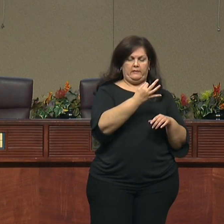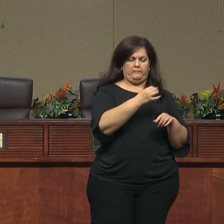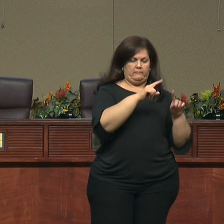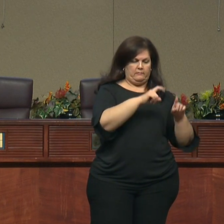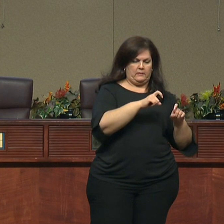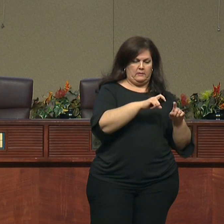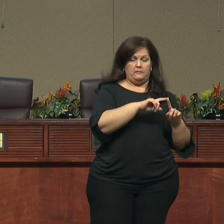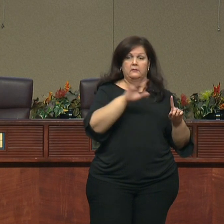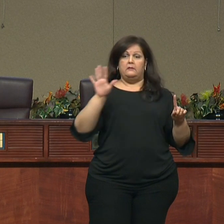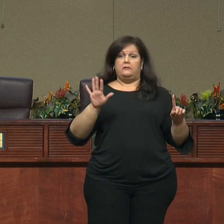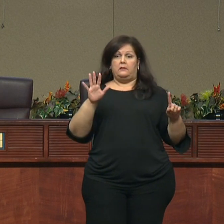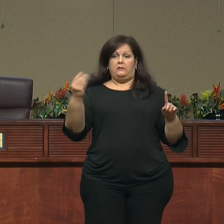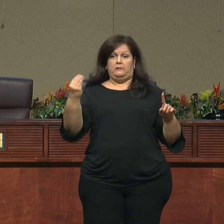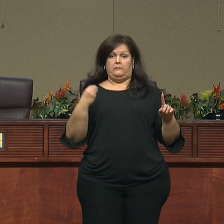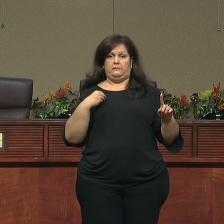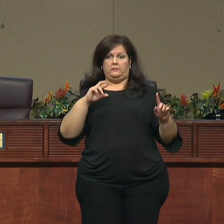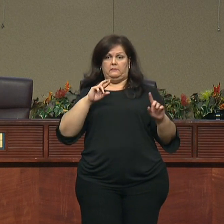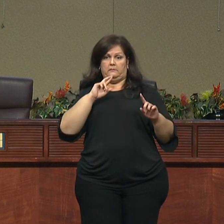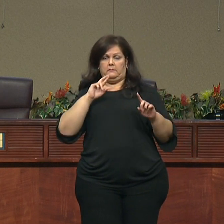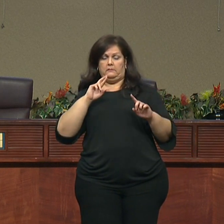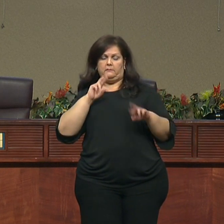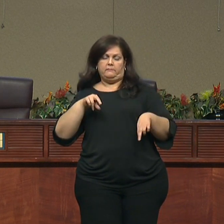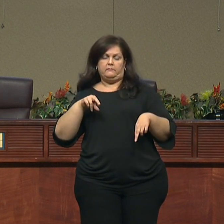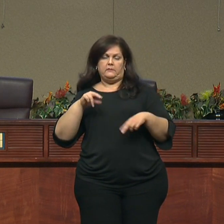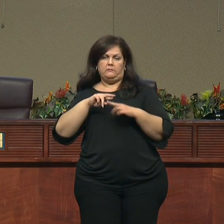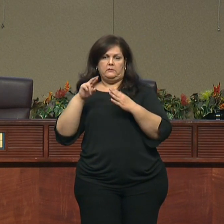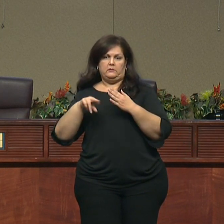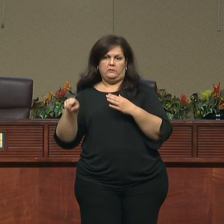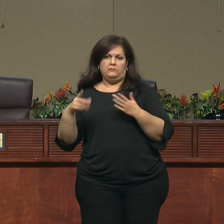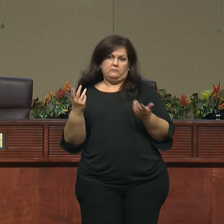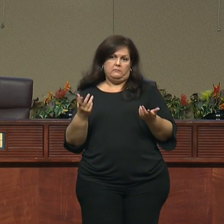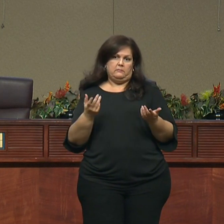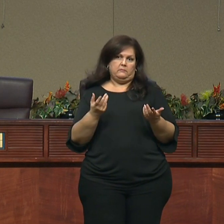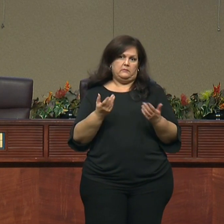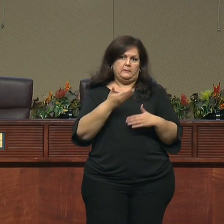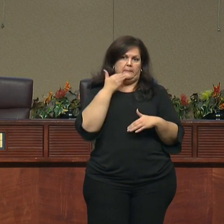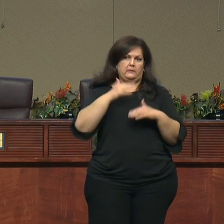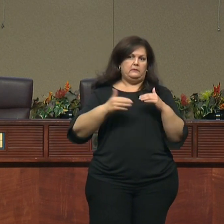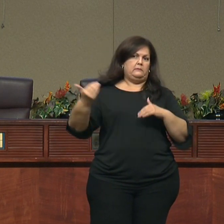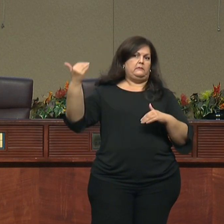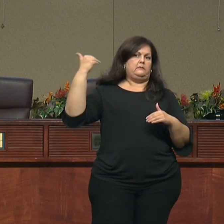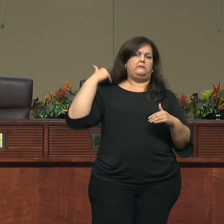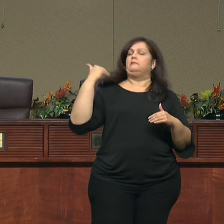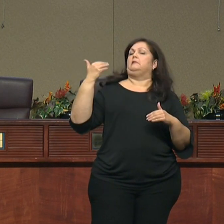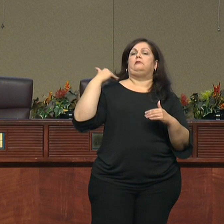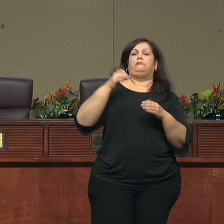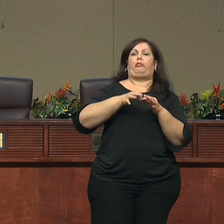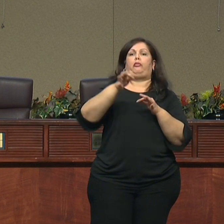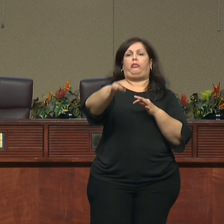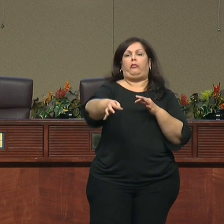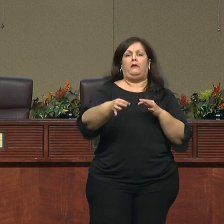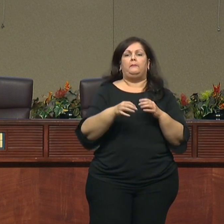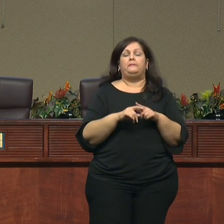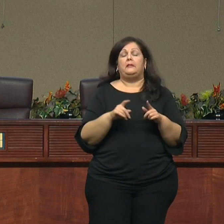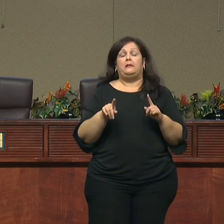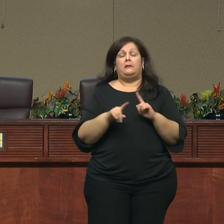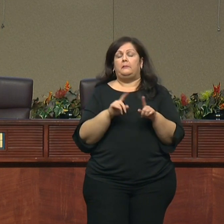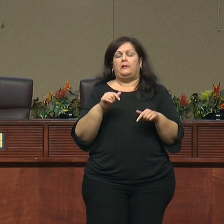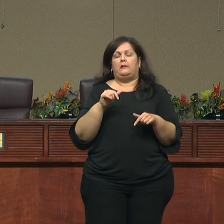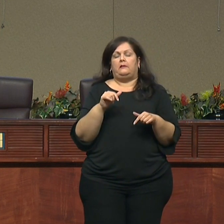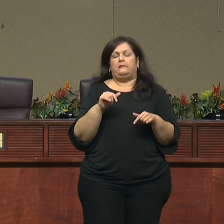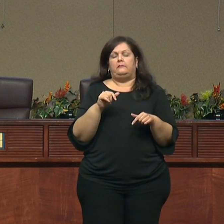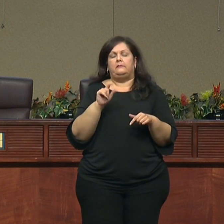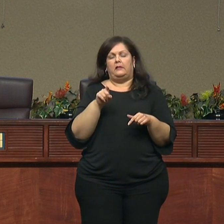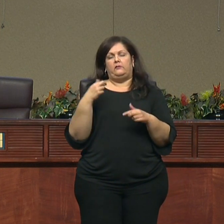results on Sunday. So it's going better than was before. But it will be neglectful of me to